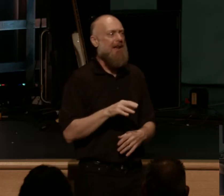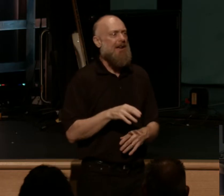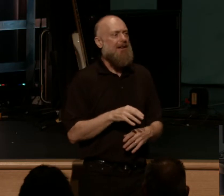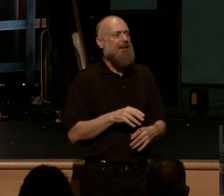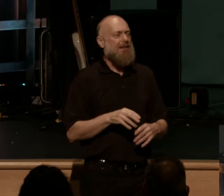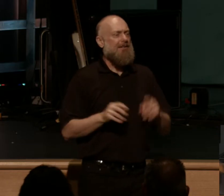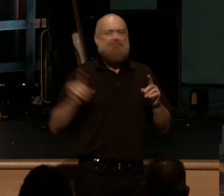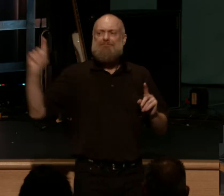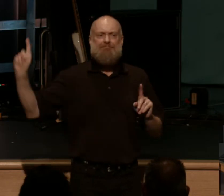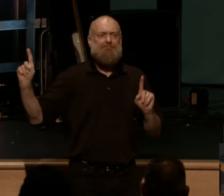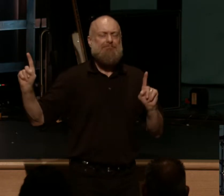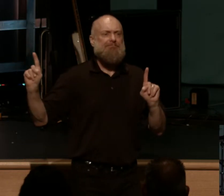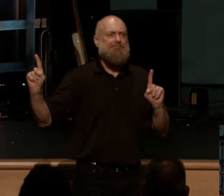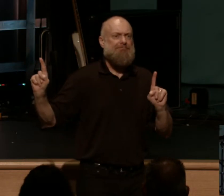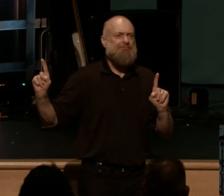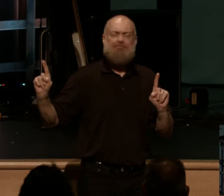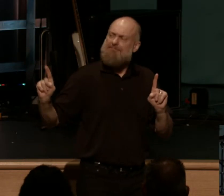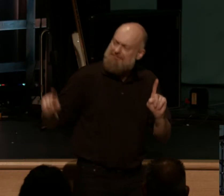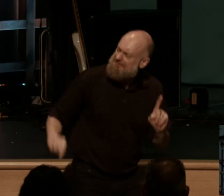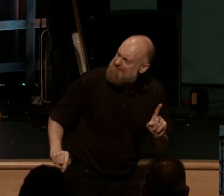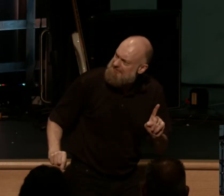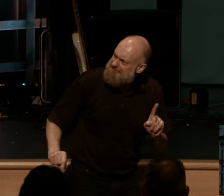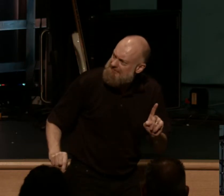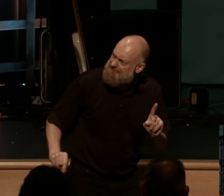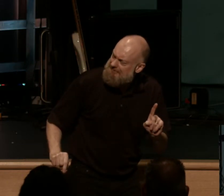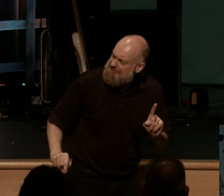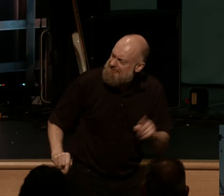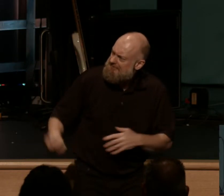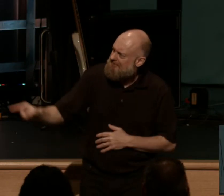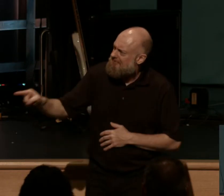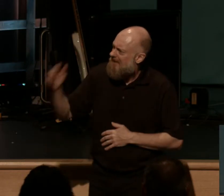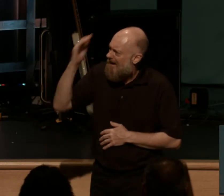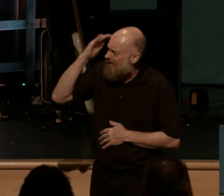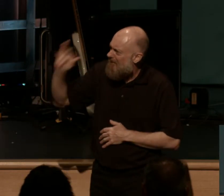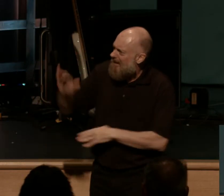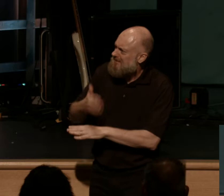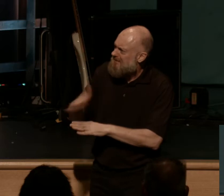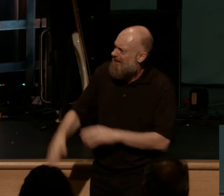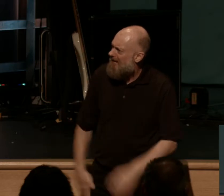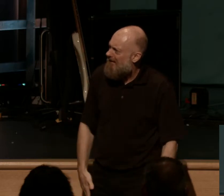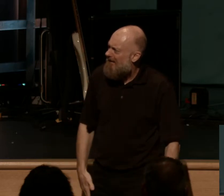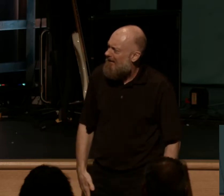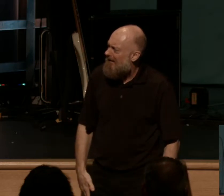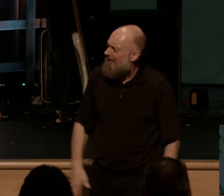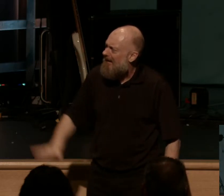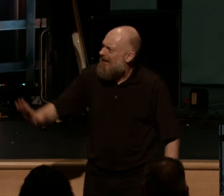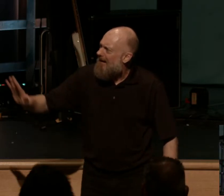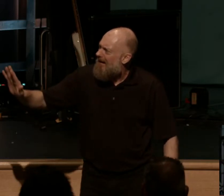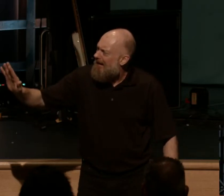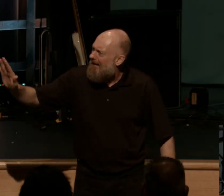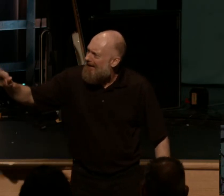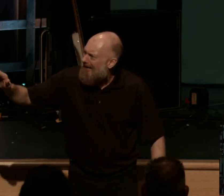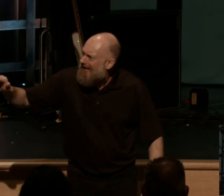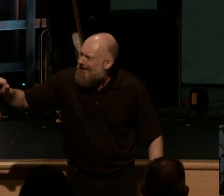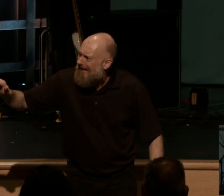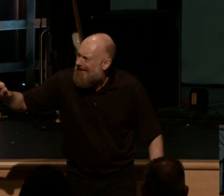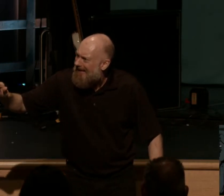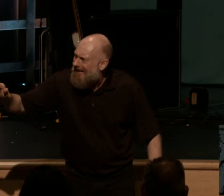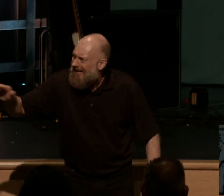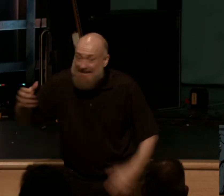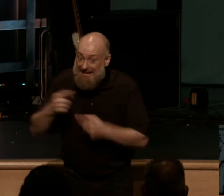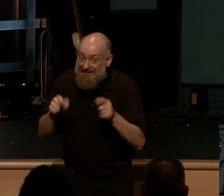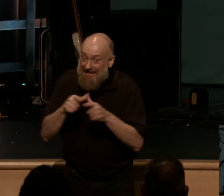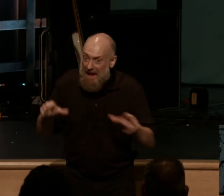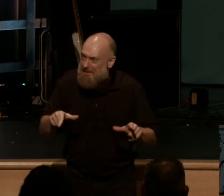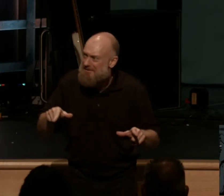street, and he caught the hymn that this one man was humming, and he stopped, and they found it immediately. They did not speak the